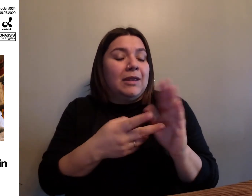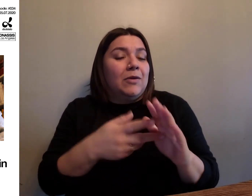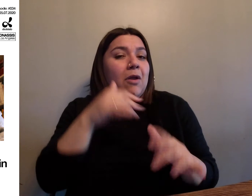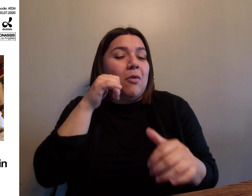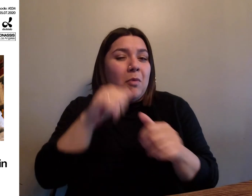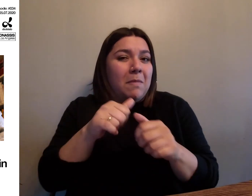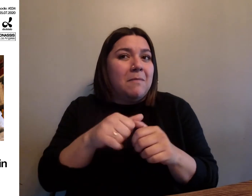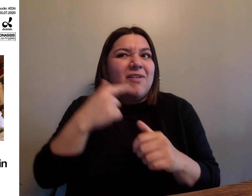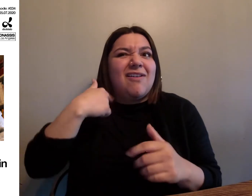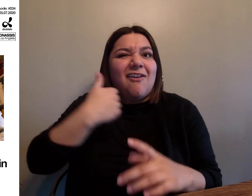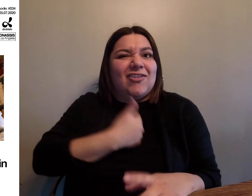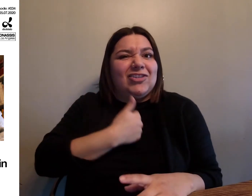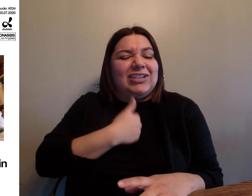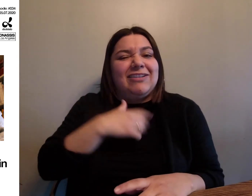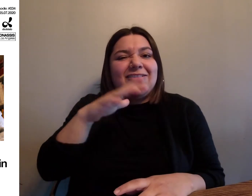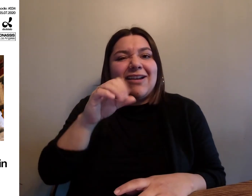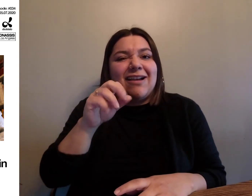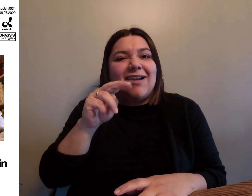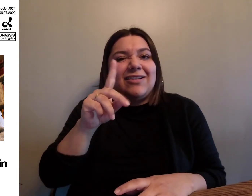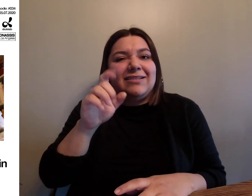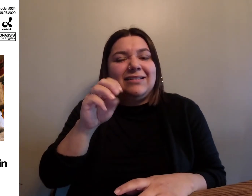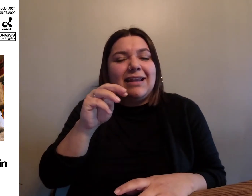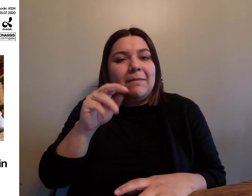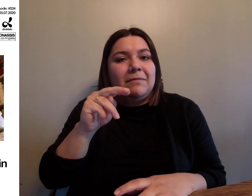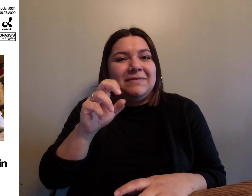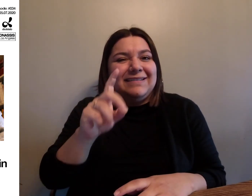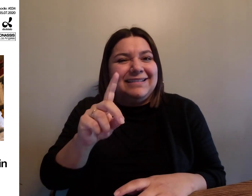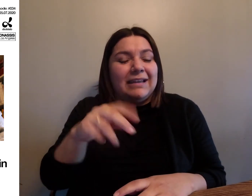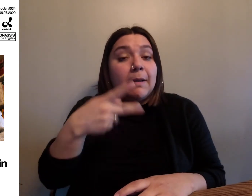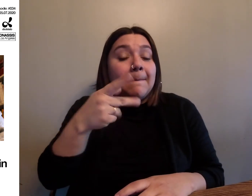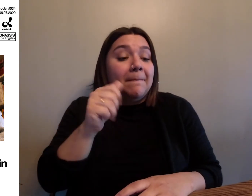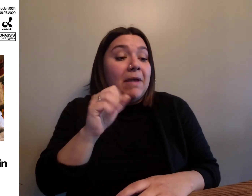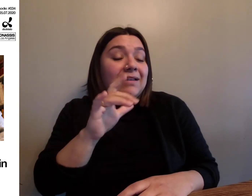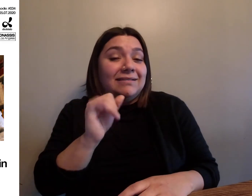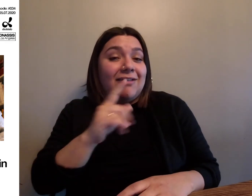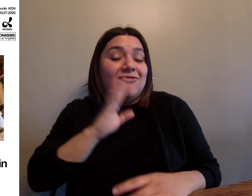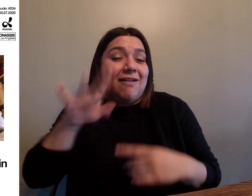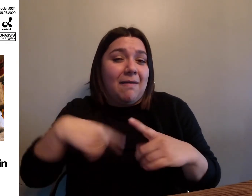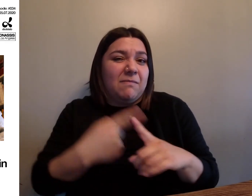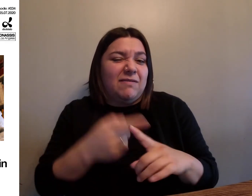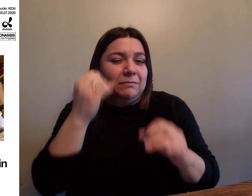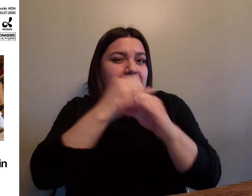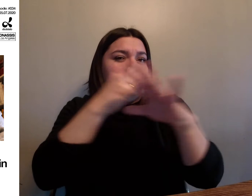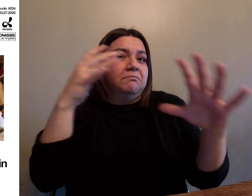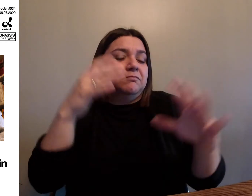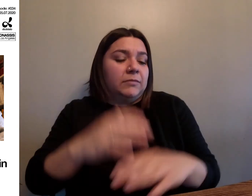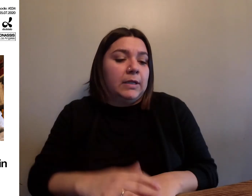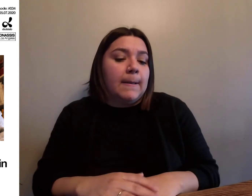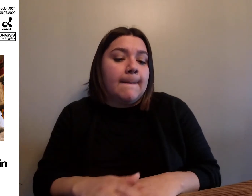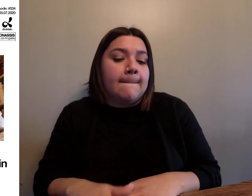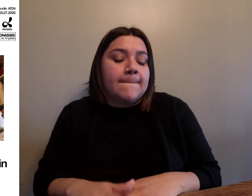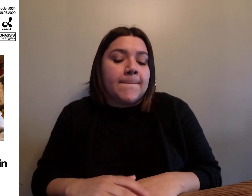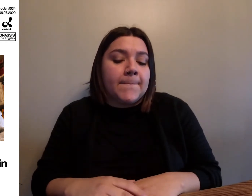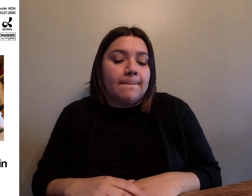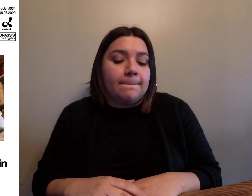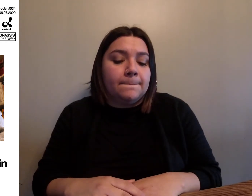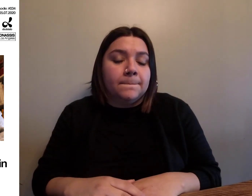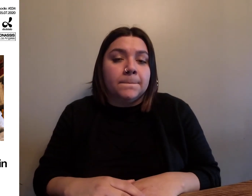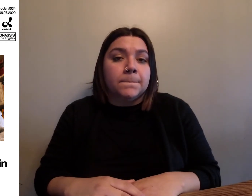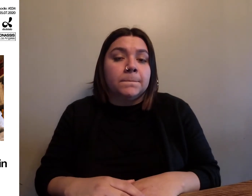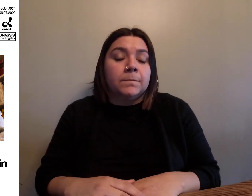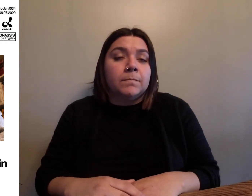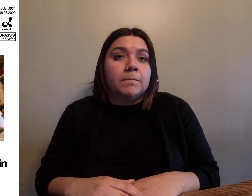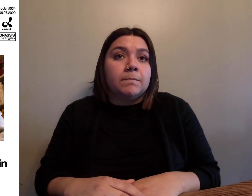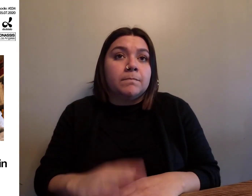all condemned. Pascal had this image. Pascal said that